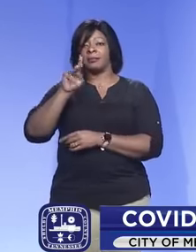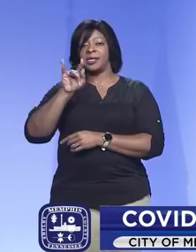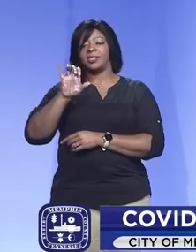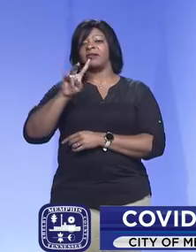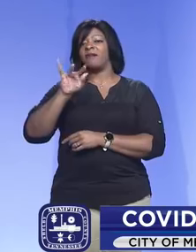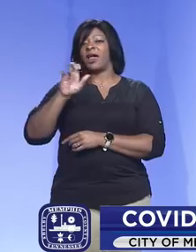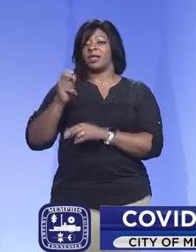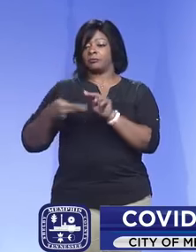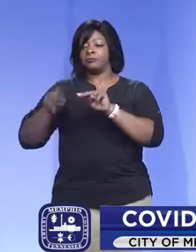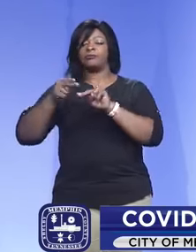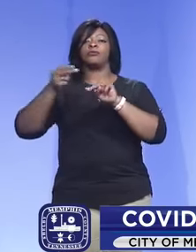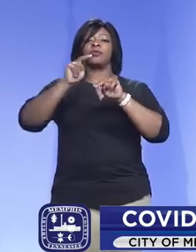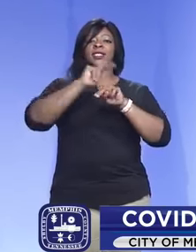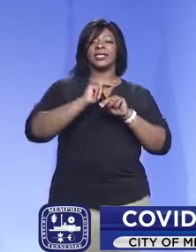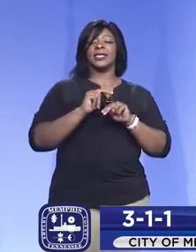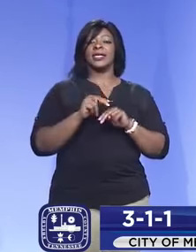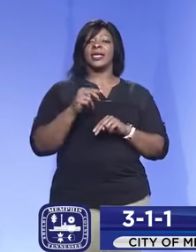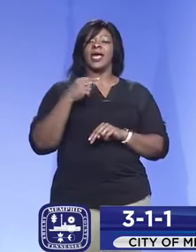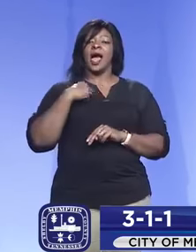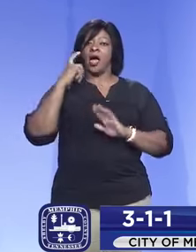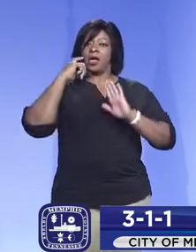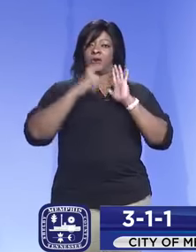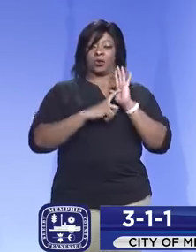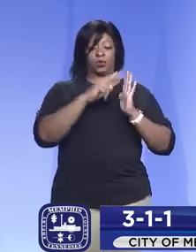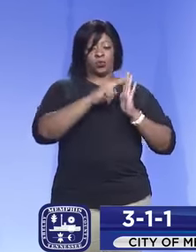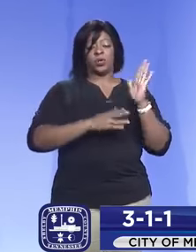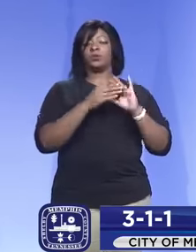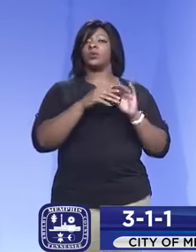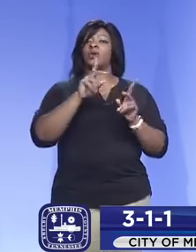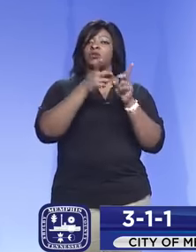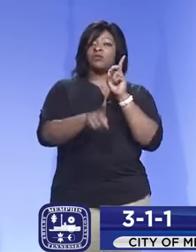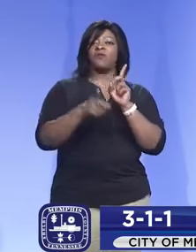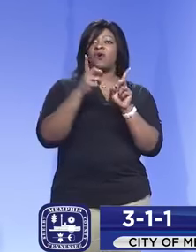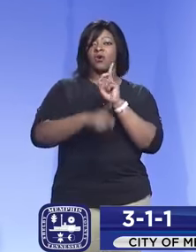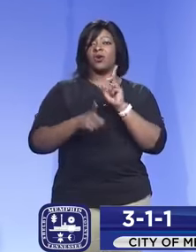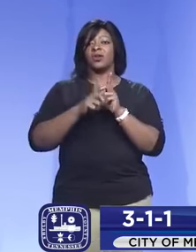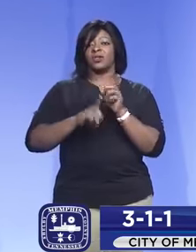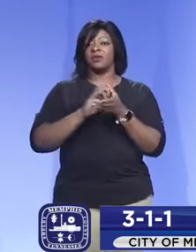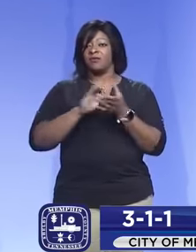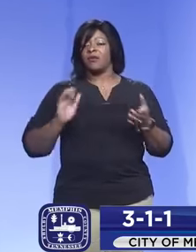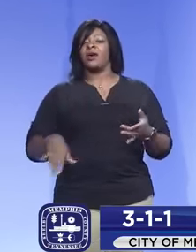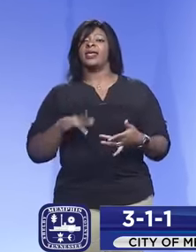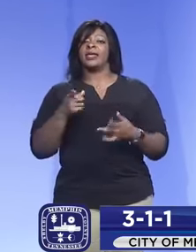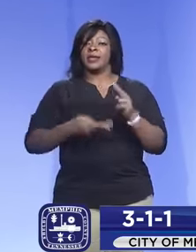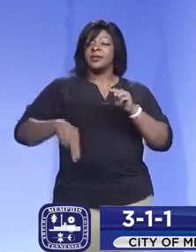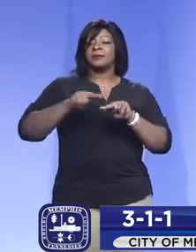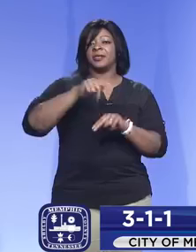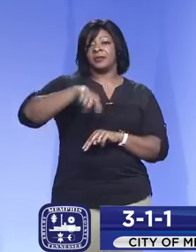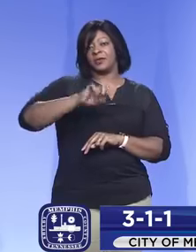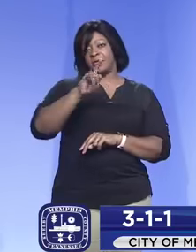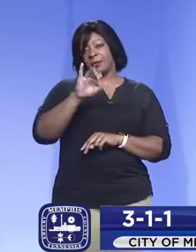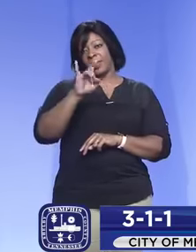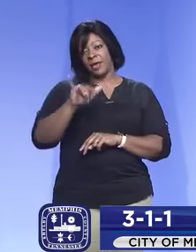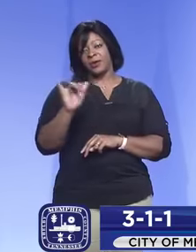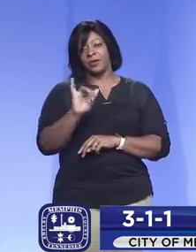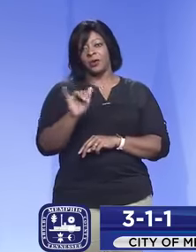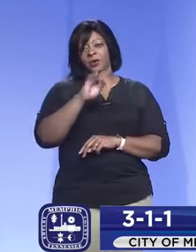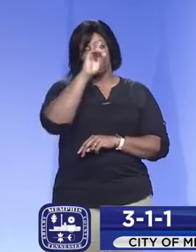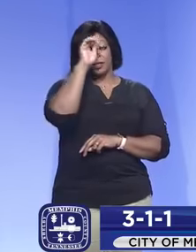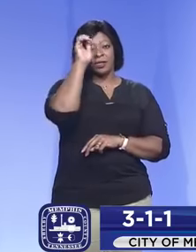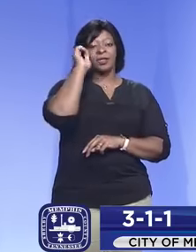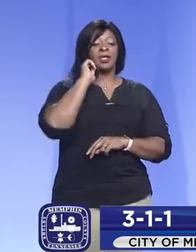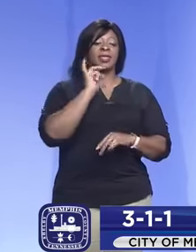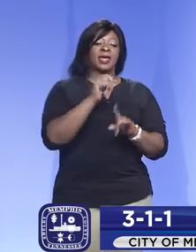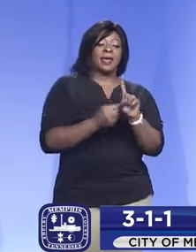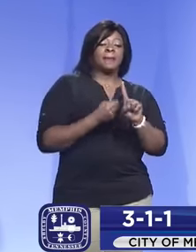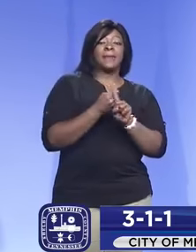in a report the other day that our divorce filings have increased significantly in Shelby County as well. So I do think the